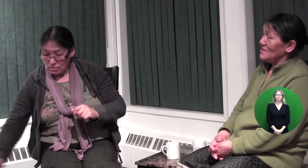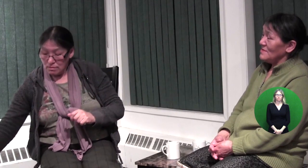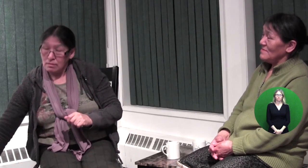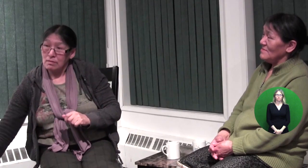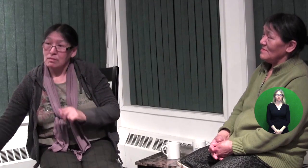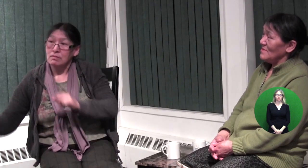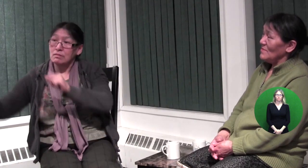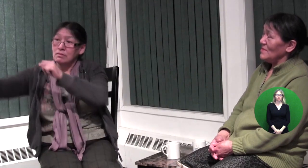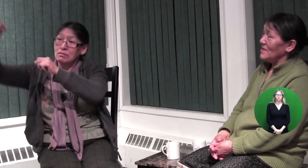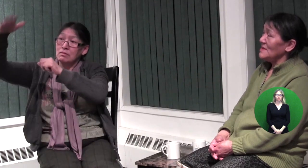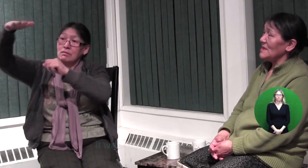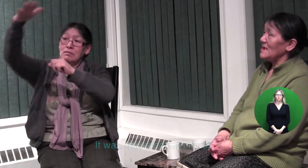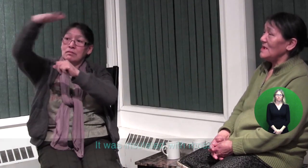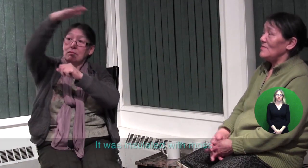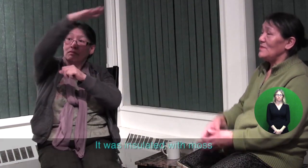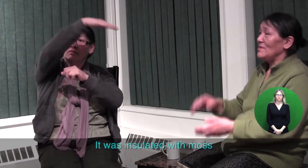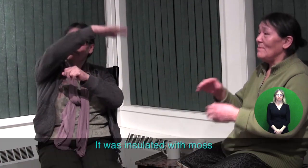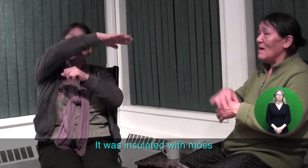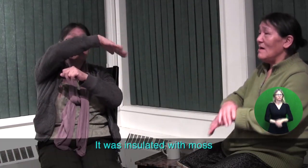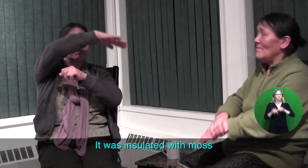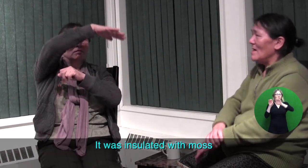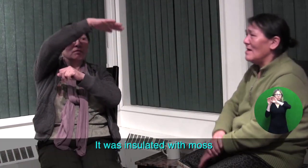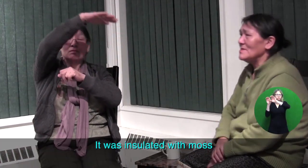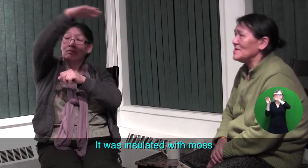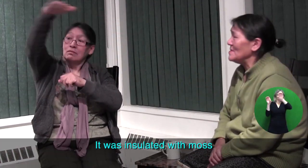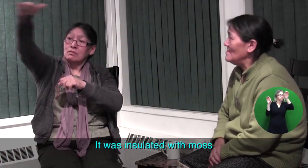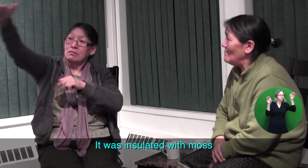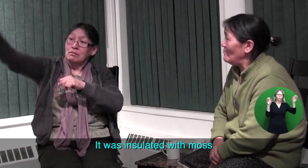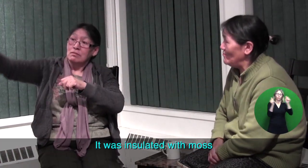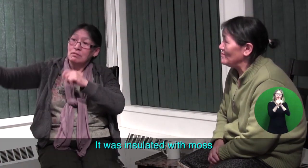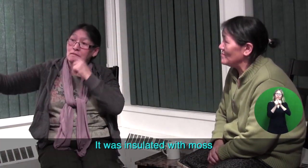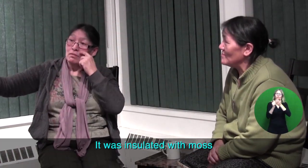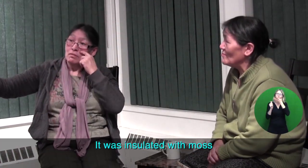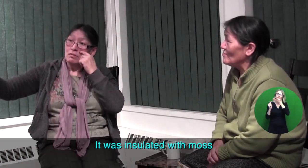Yeah, it was. Was insulated with moss.